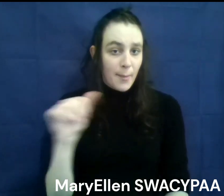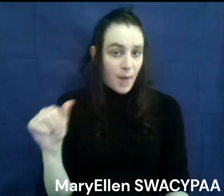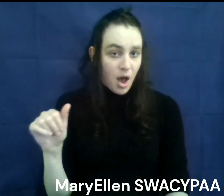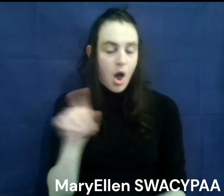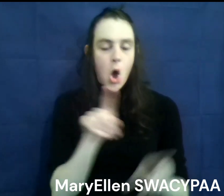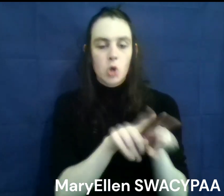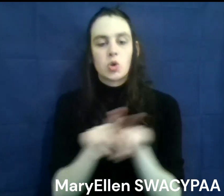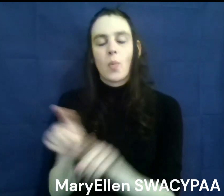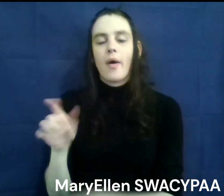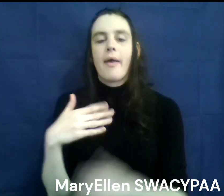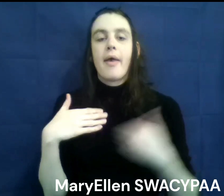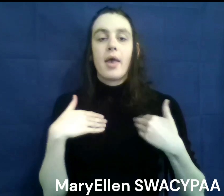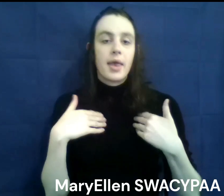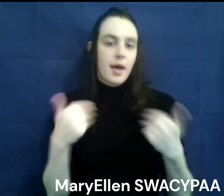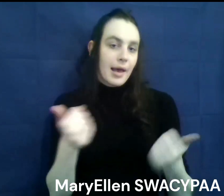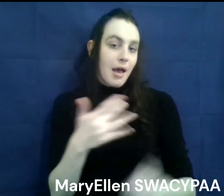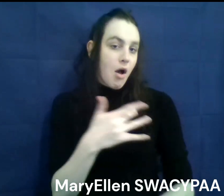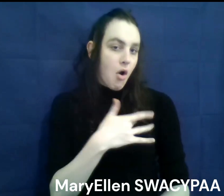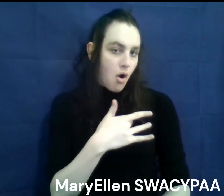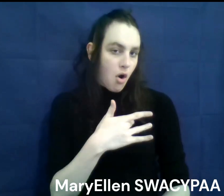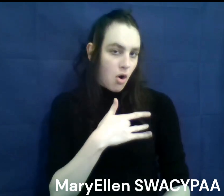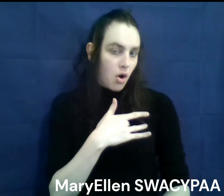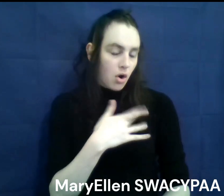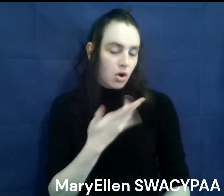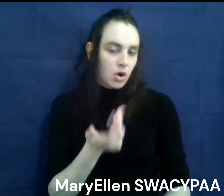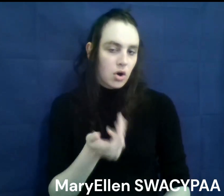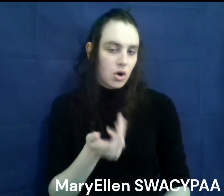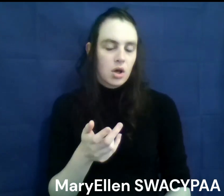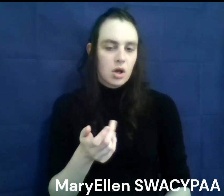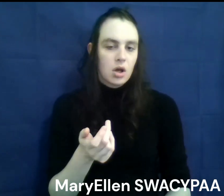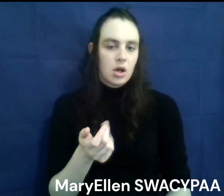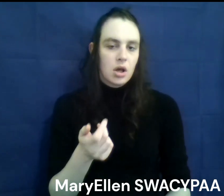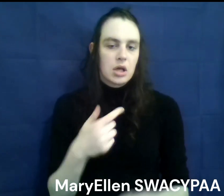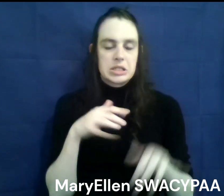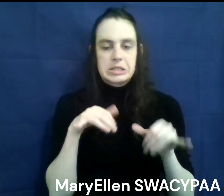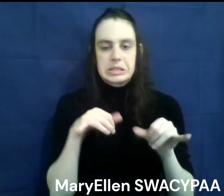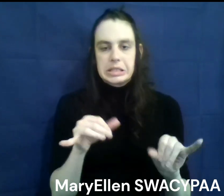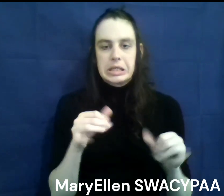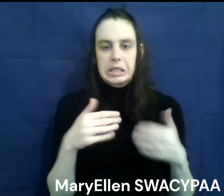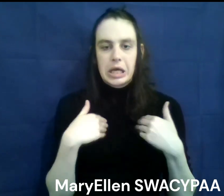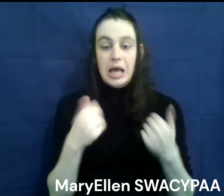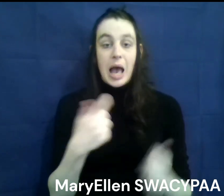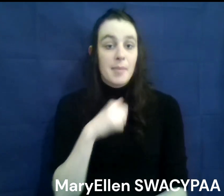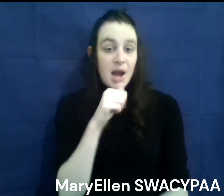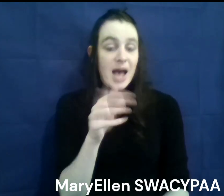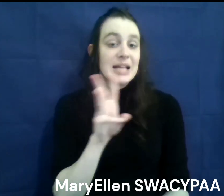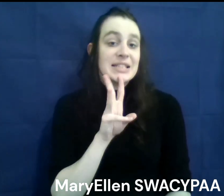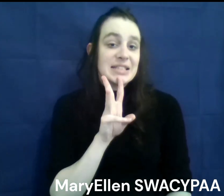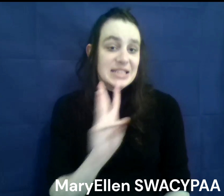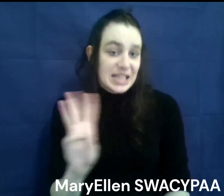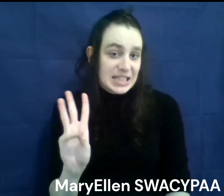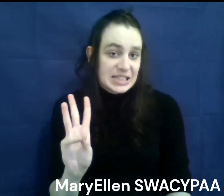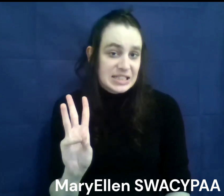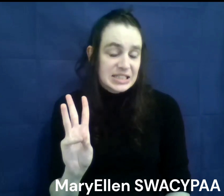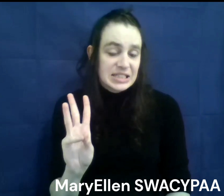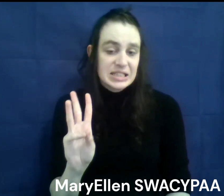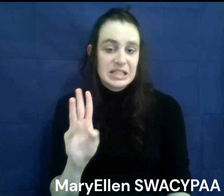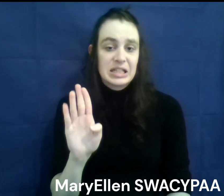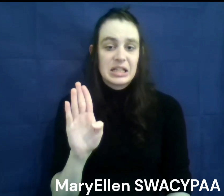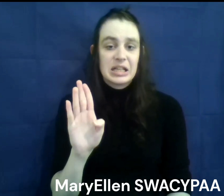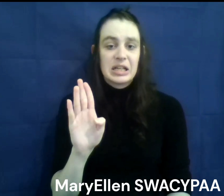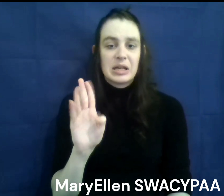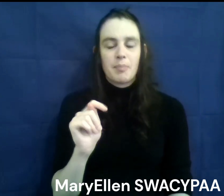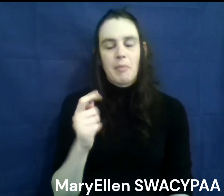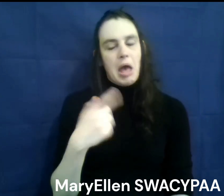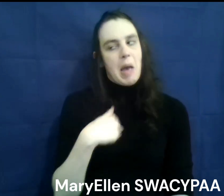And I feel so young. I'm not 6, but I'm sure not in my 50s. So maybe somewhere in my 20s.